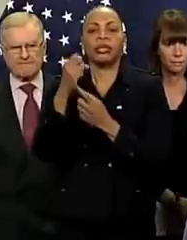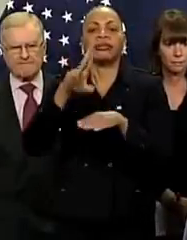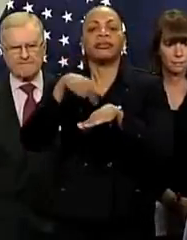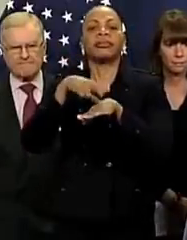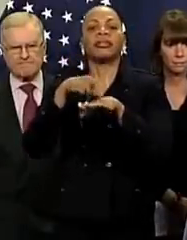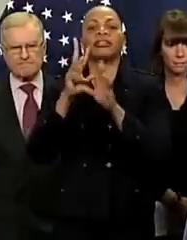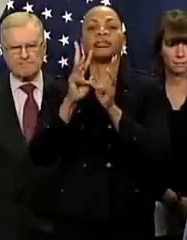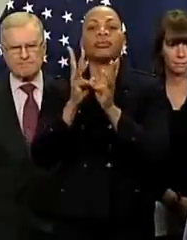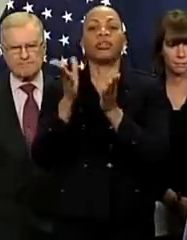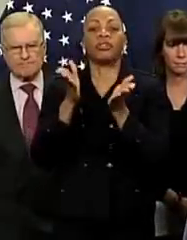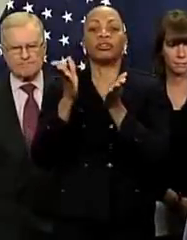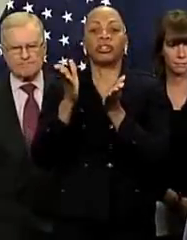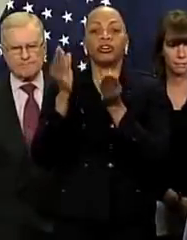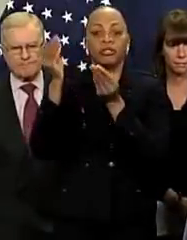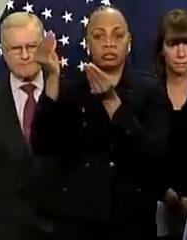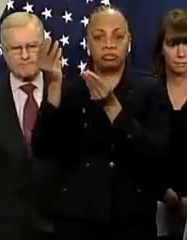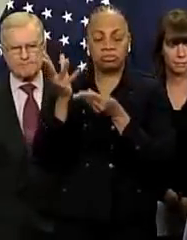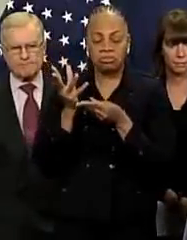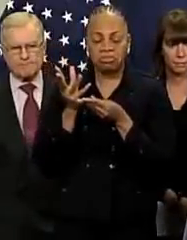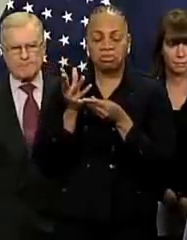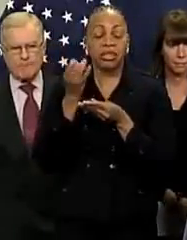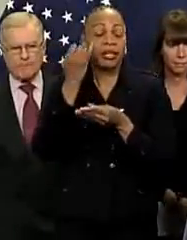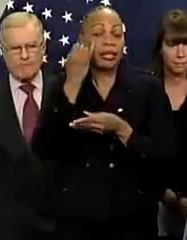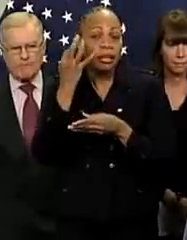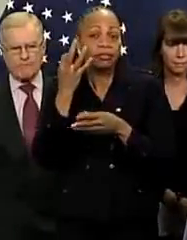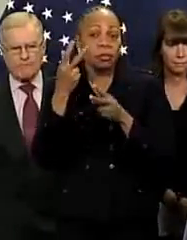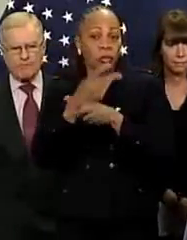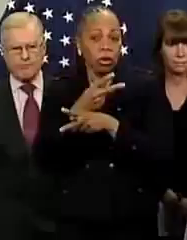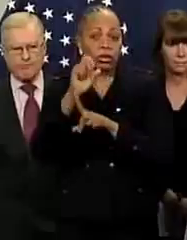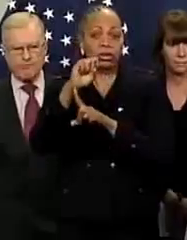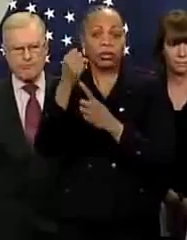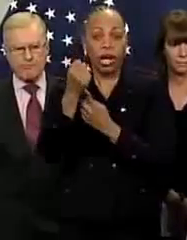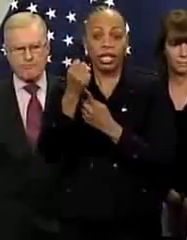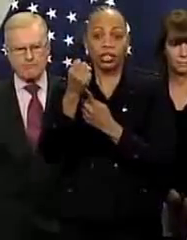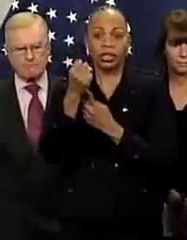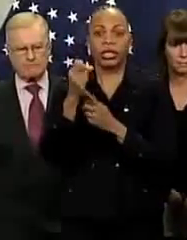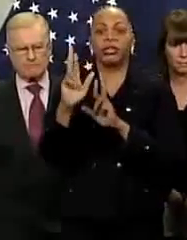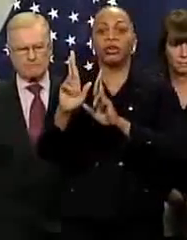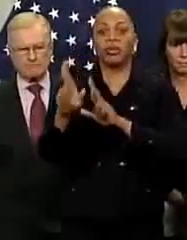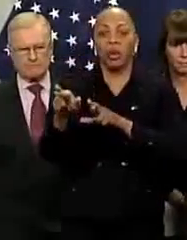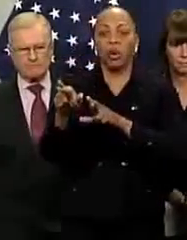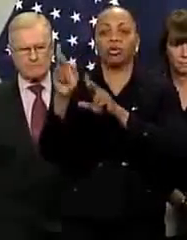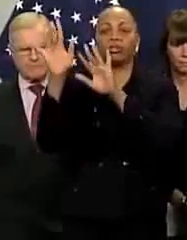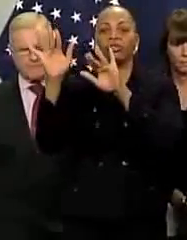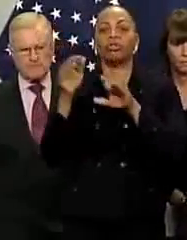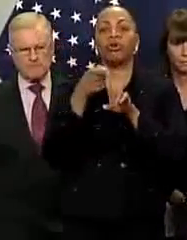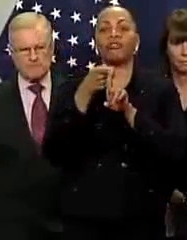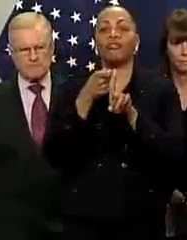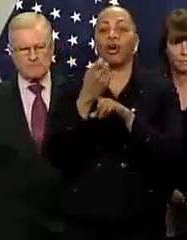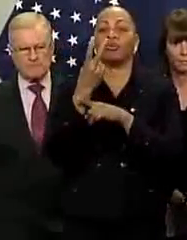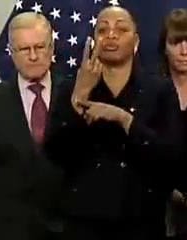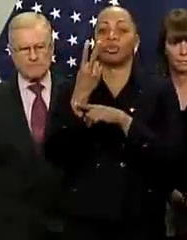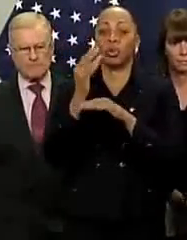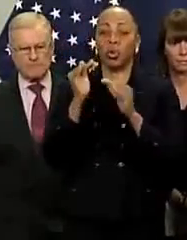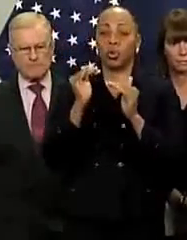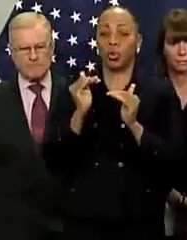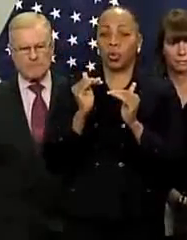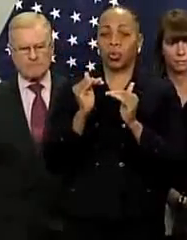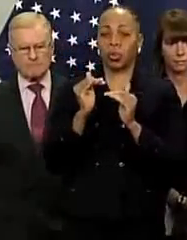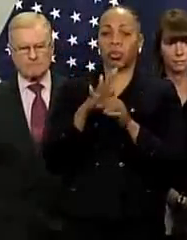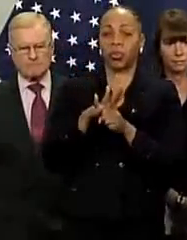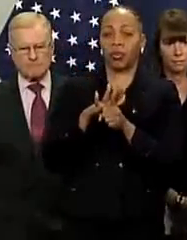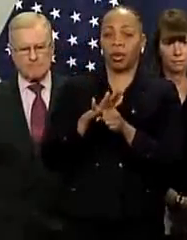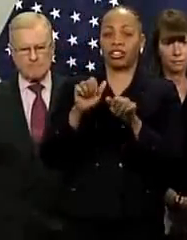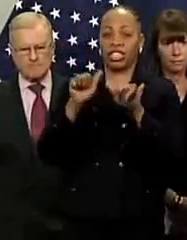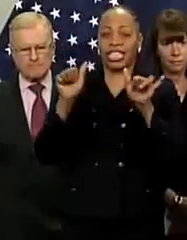National Weather Service says is the worst case uh as widely reported the storm is resulting from the merging of two low pressure systems